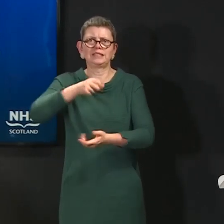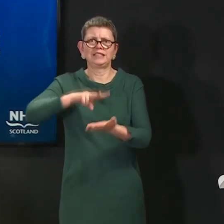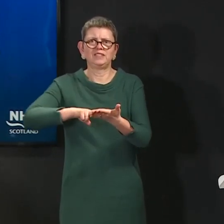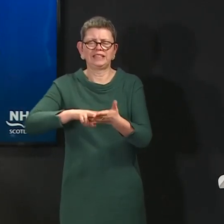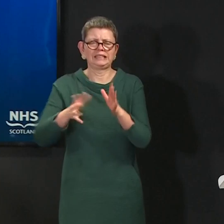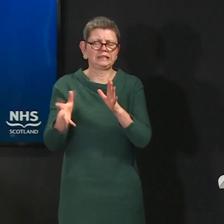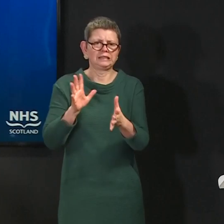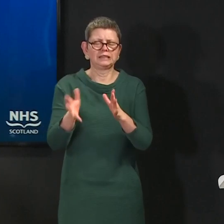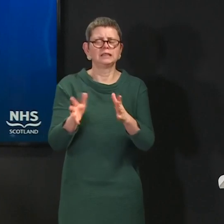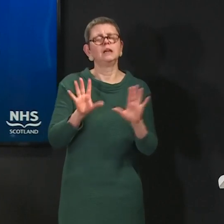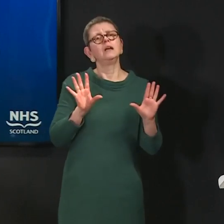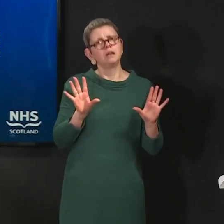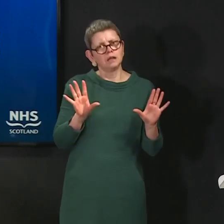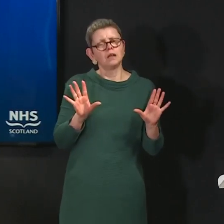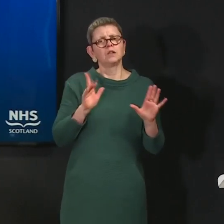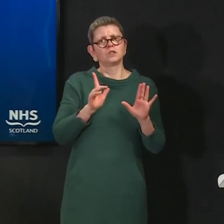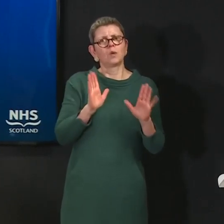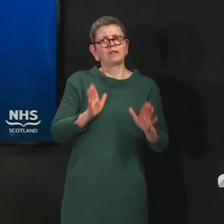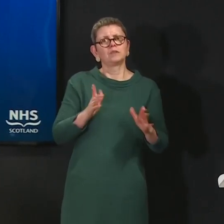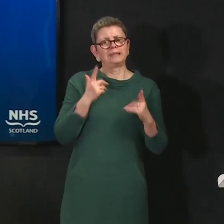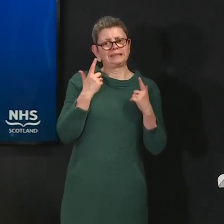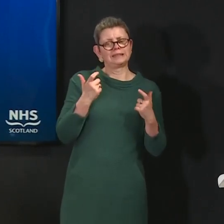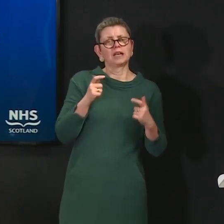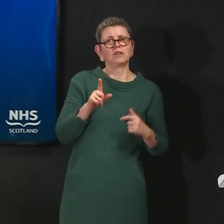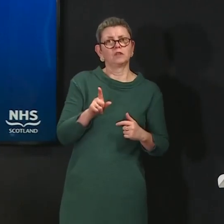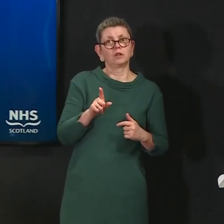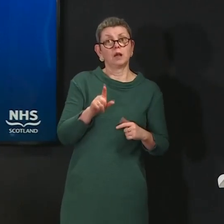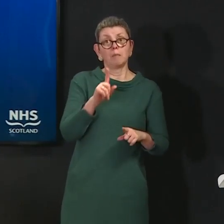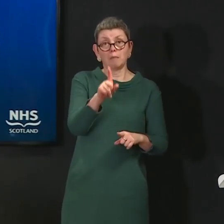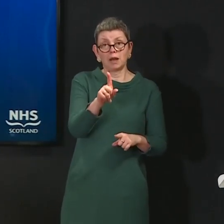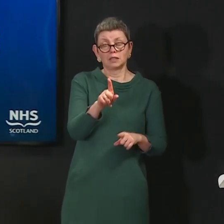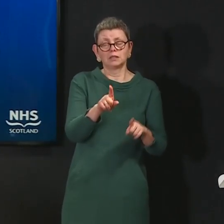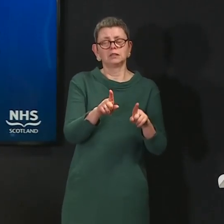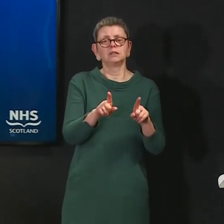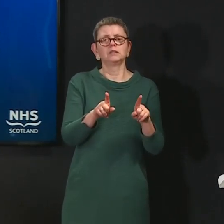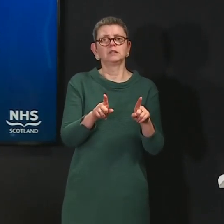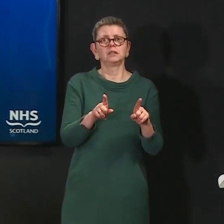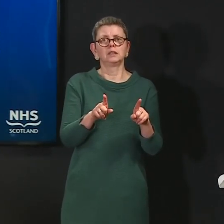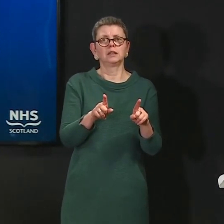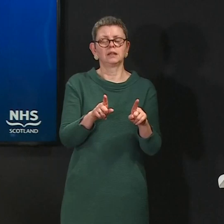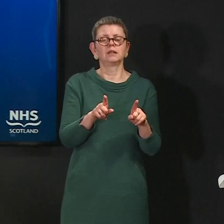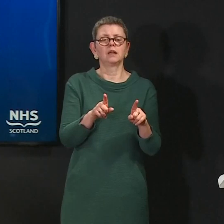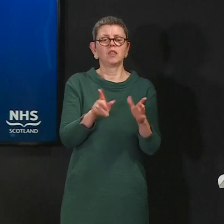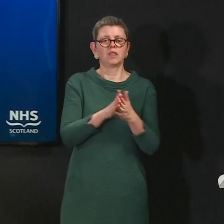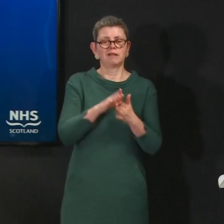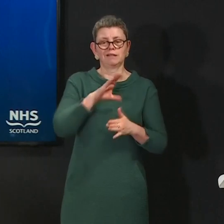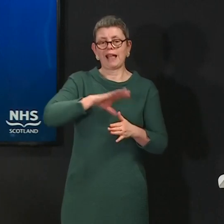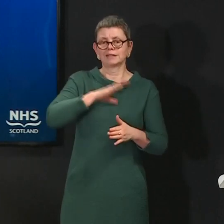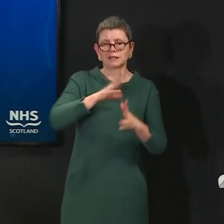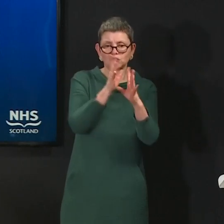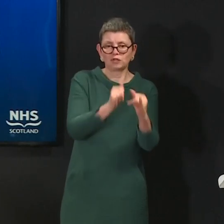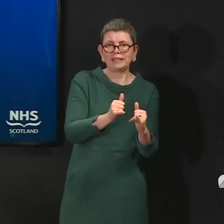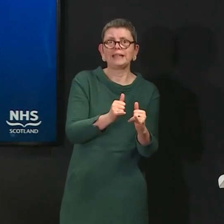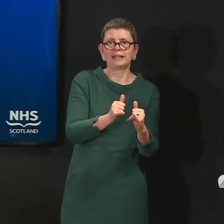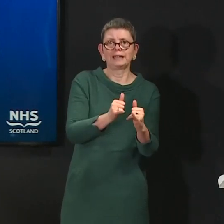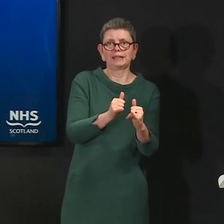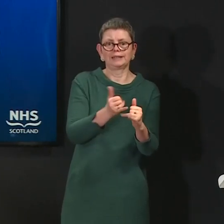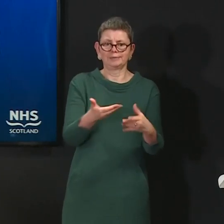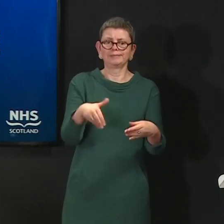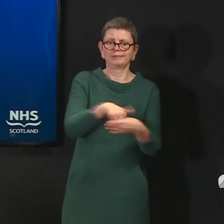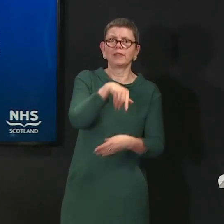coming as a result of the pandemic. And into all of that will go the screening programmes, because we share